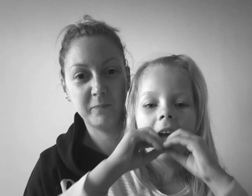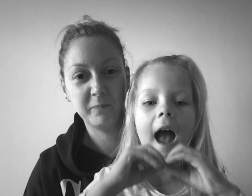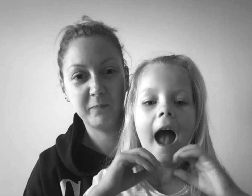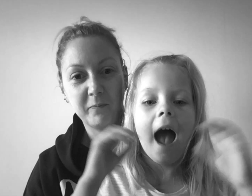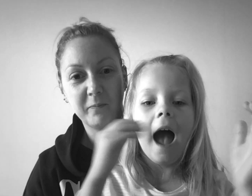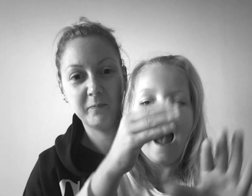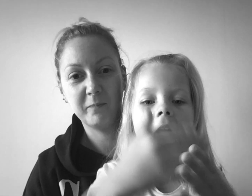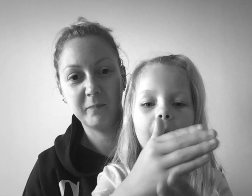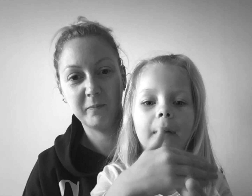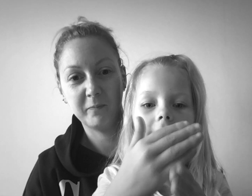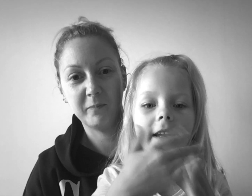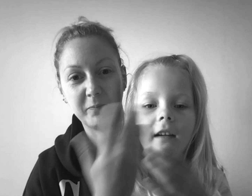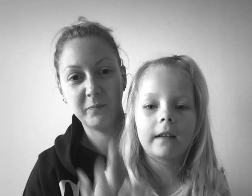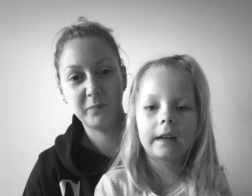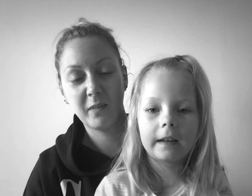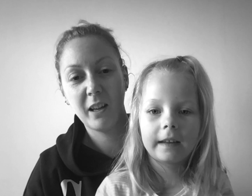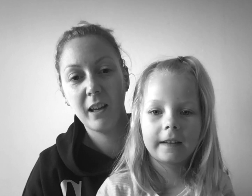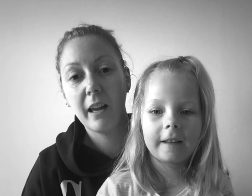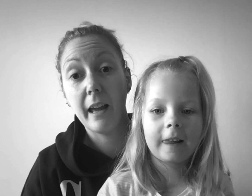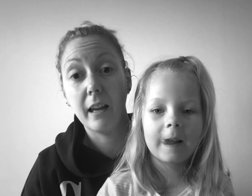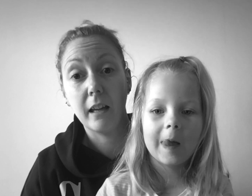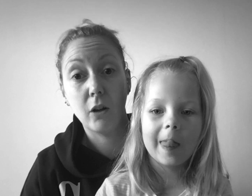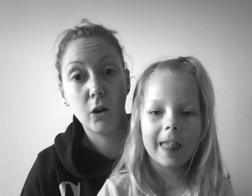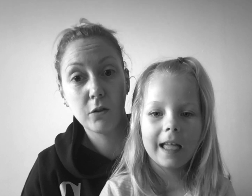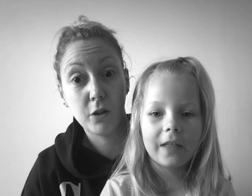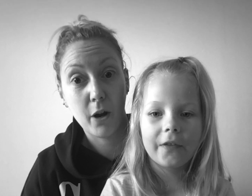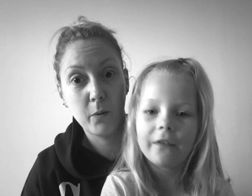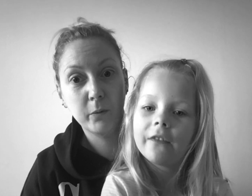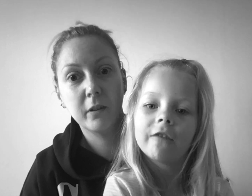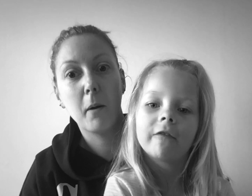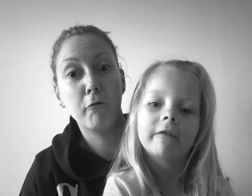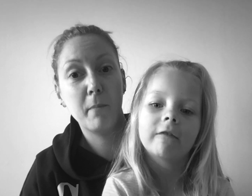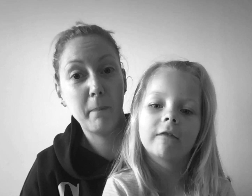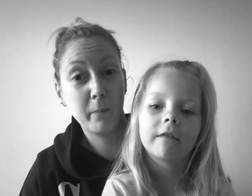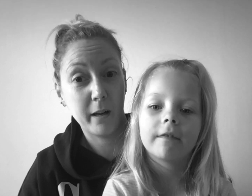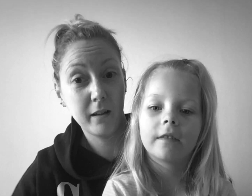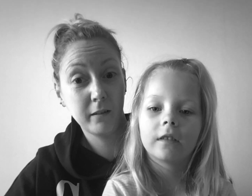happy. And also, remember,